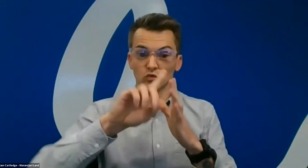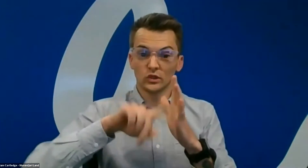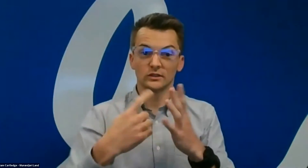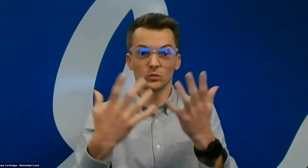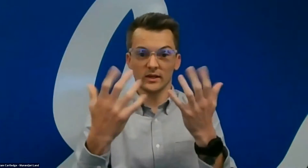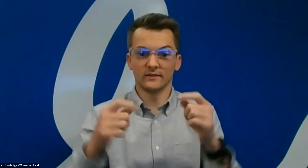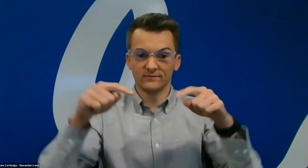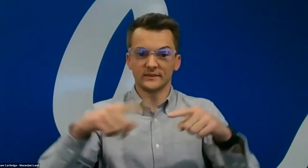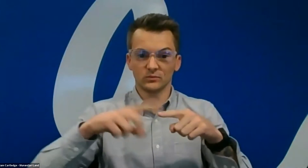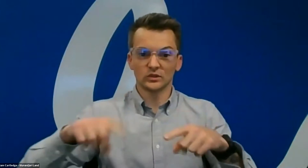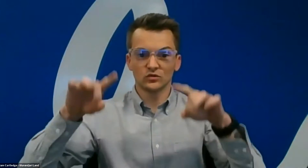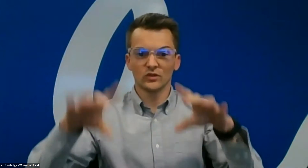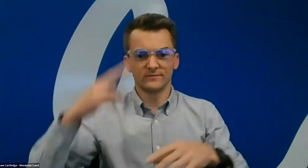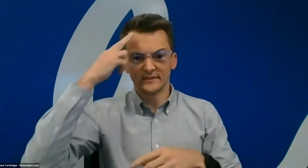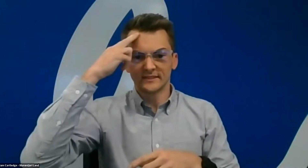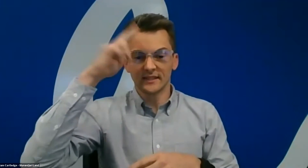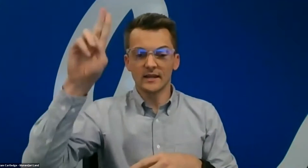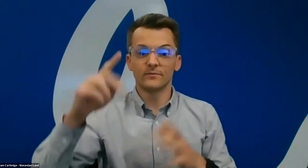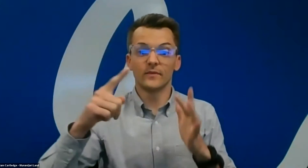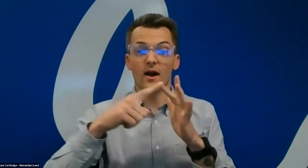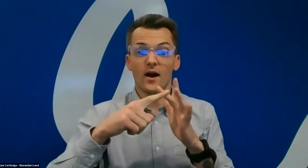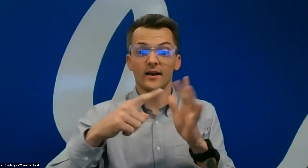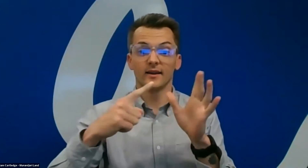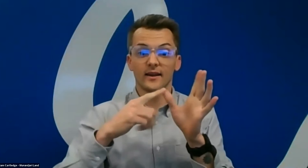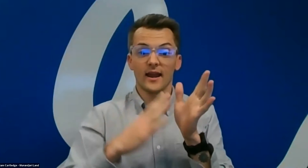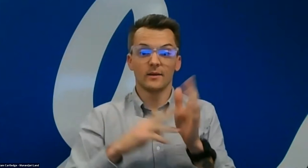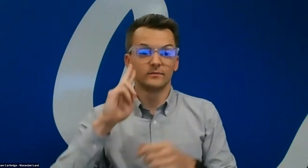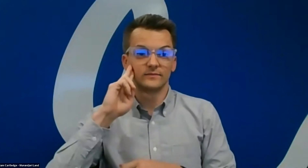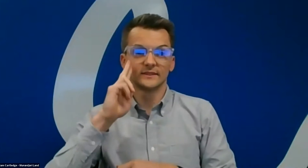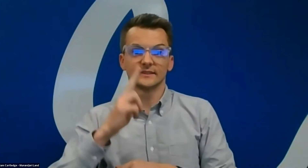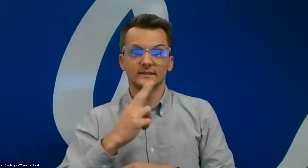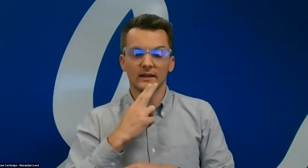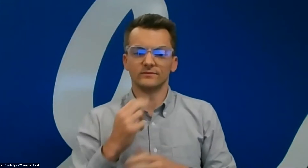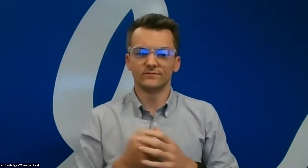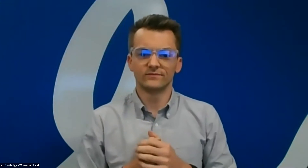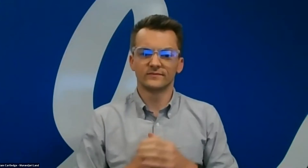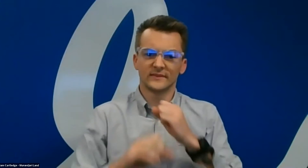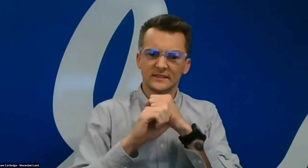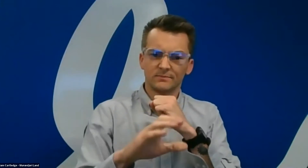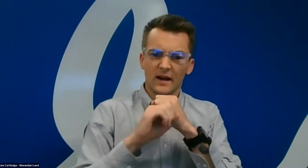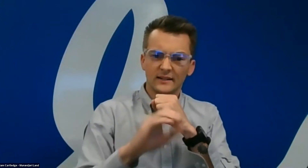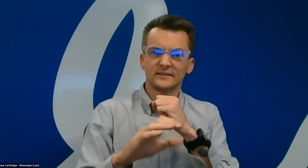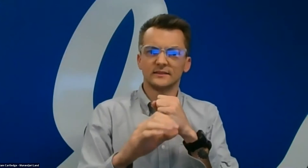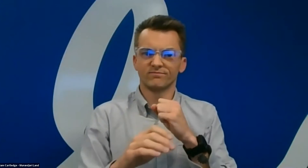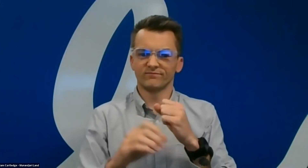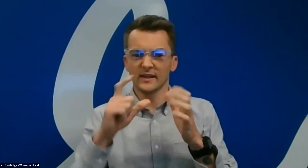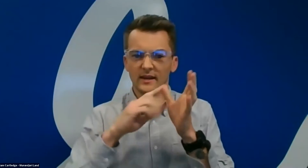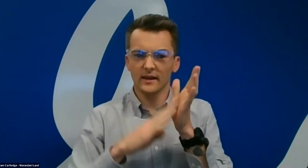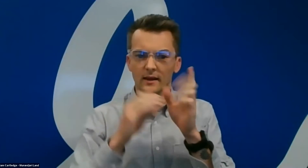As Nicky said tonight, we're going to be talking to you about a really exciting project, which is called I Am Deaf.